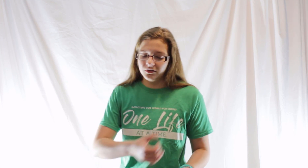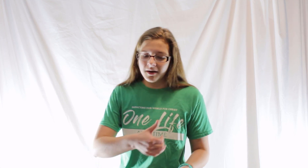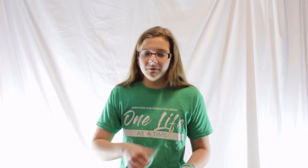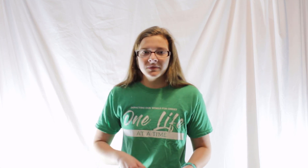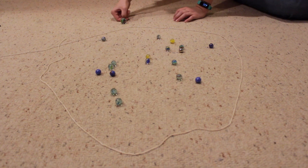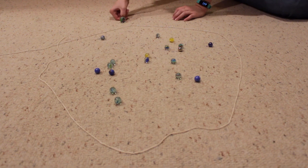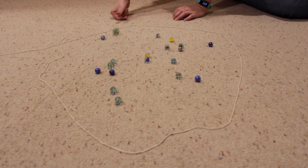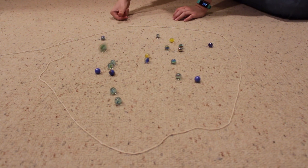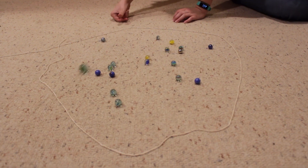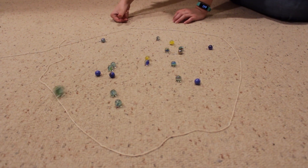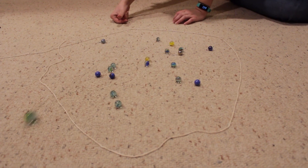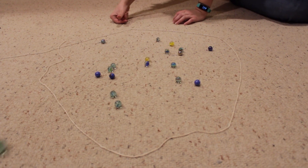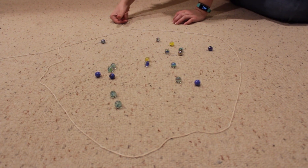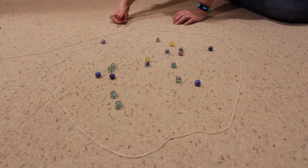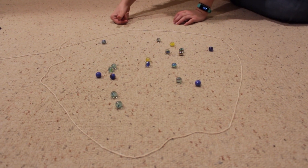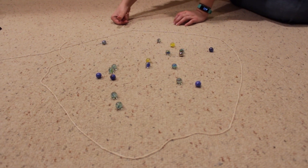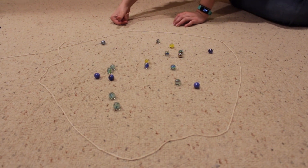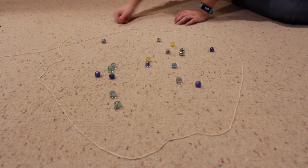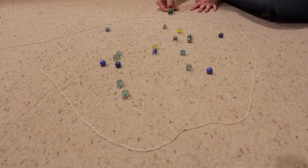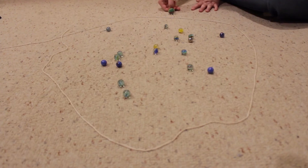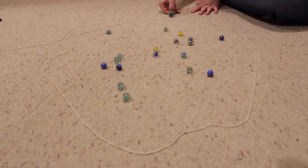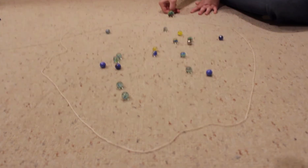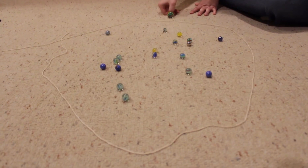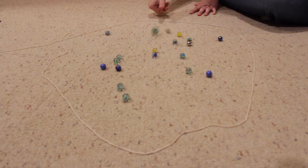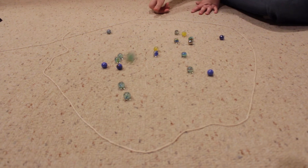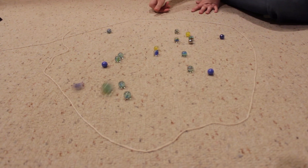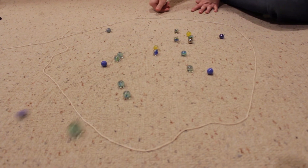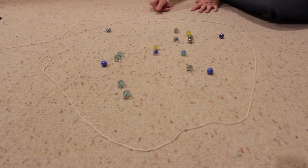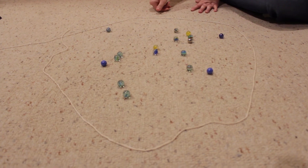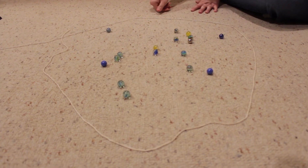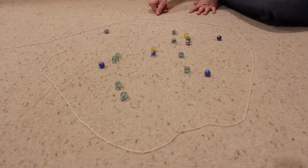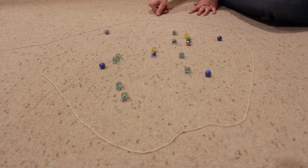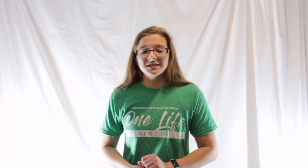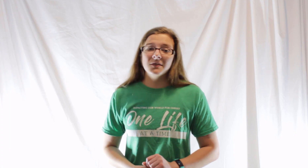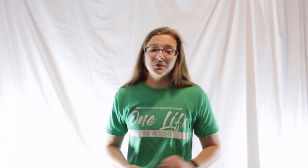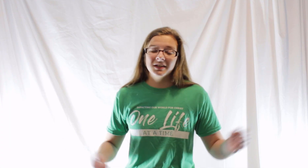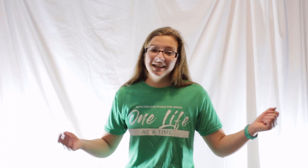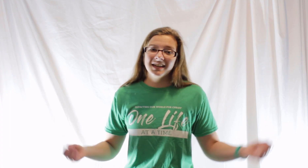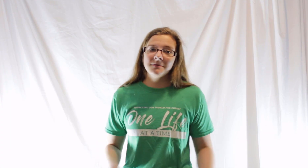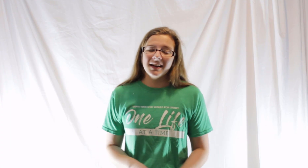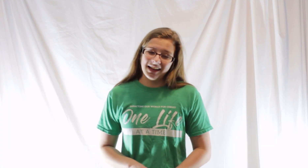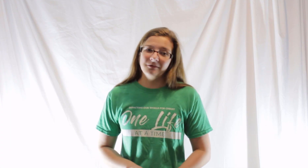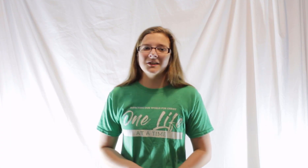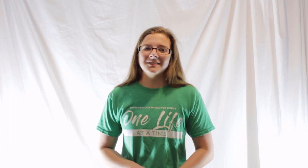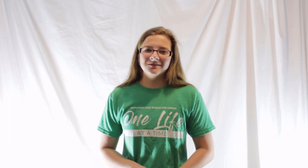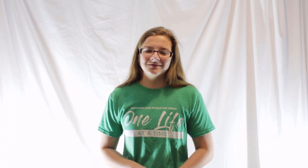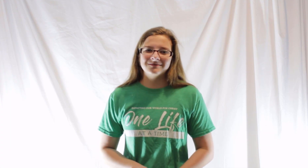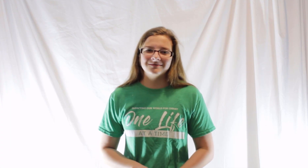thumb, and you're going to try and get all those marbles that are inside the circle outside. That's all for today's game. Have fun.